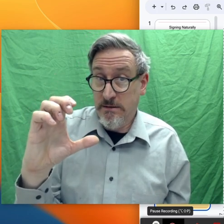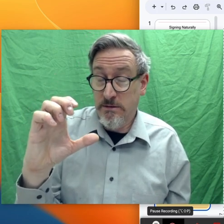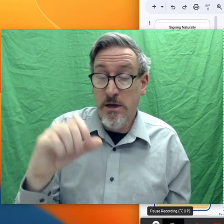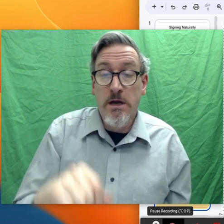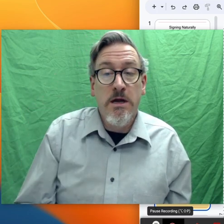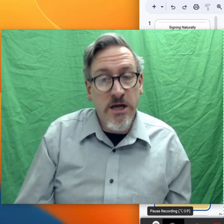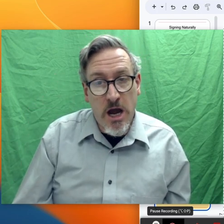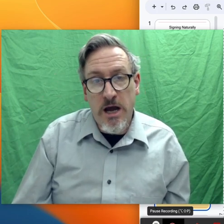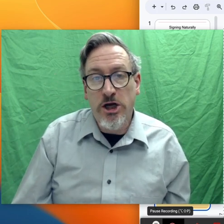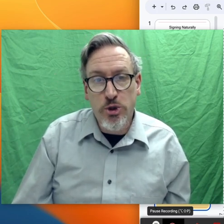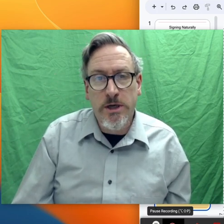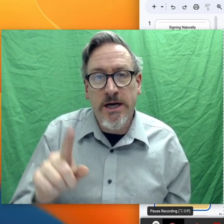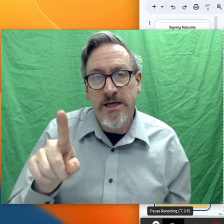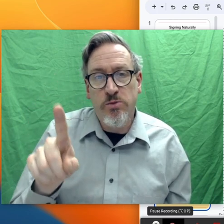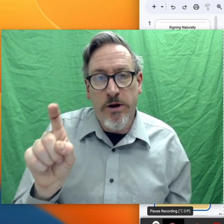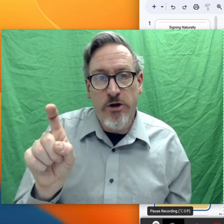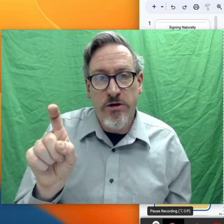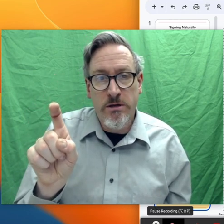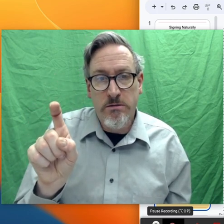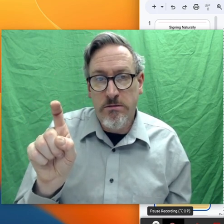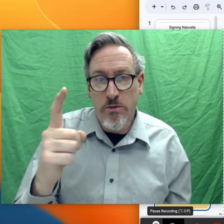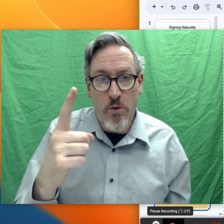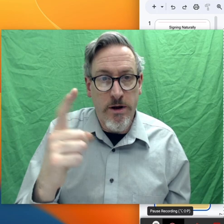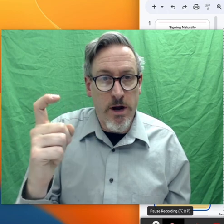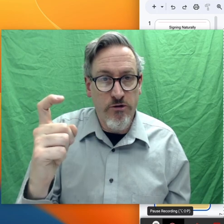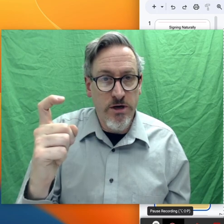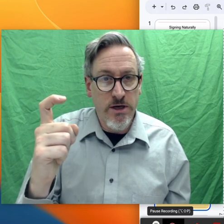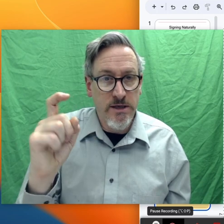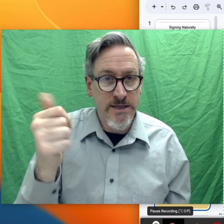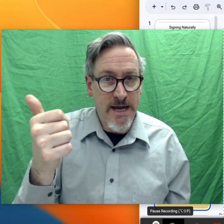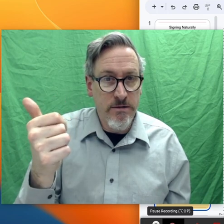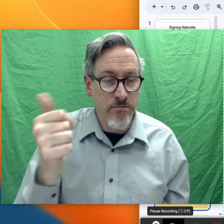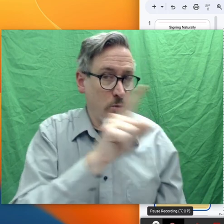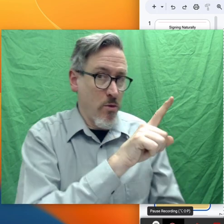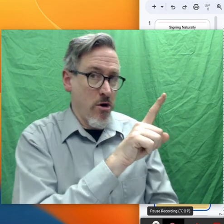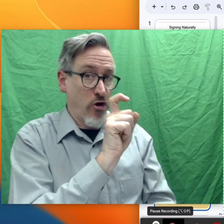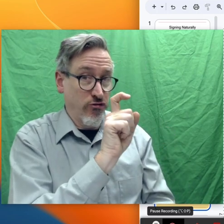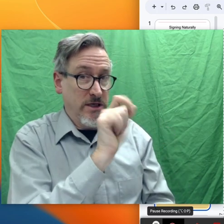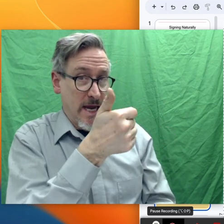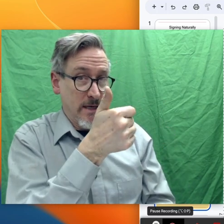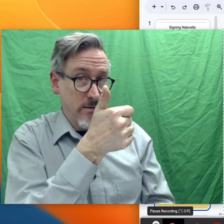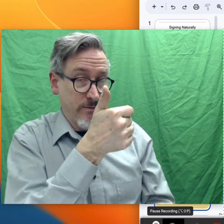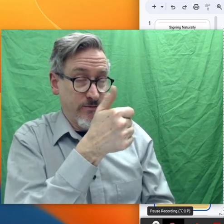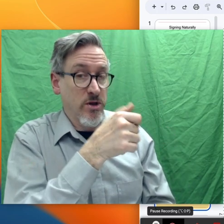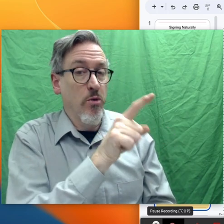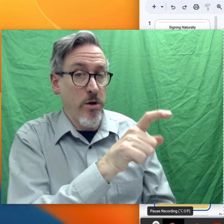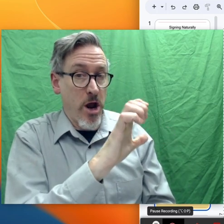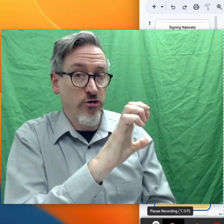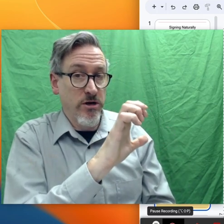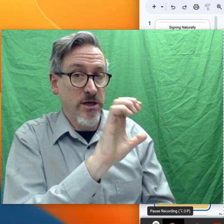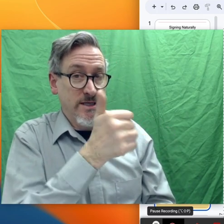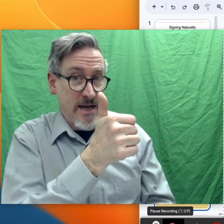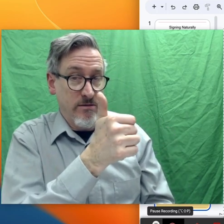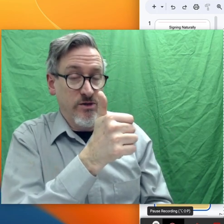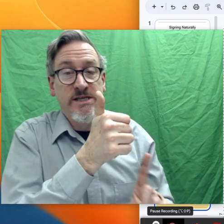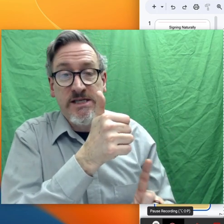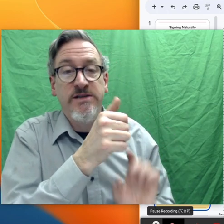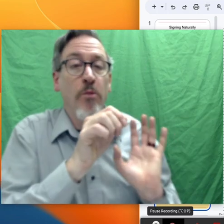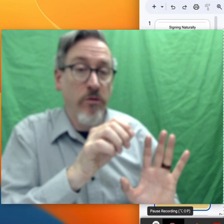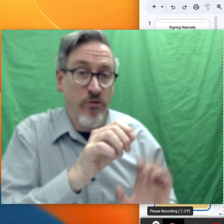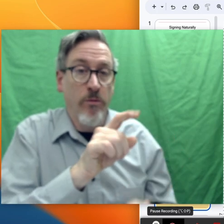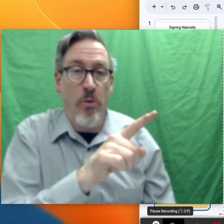1C. A shortcut is 100, 100, 10, 10, 100, 10. So